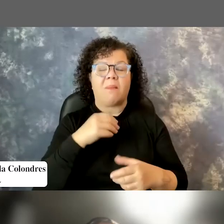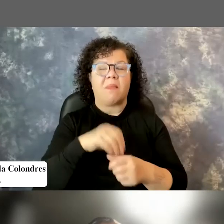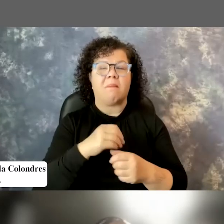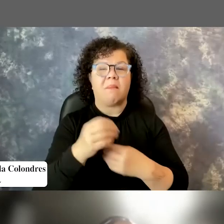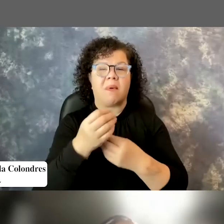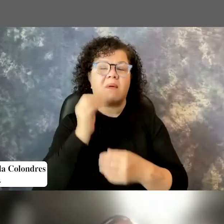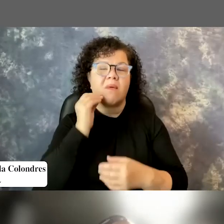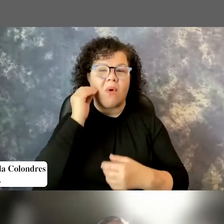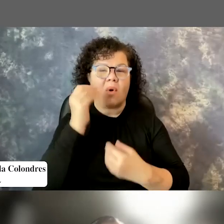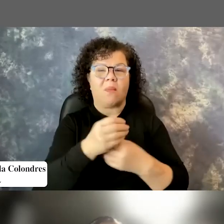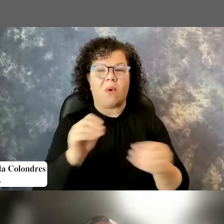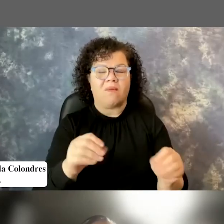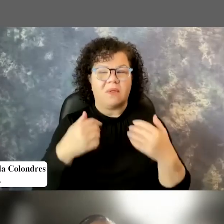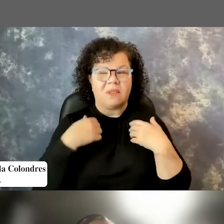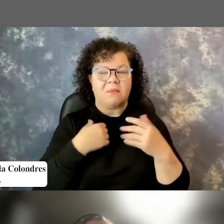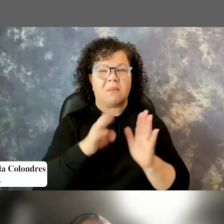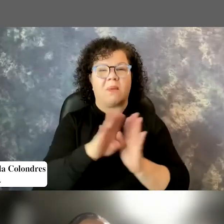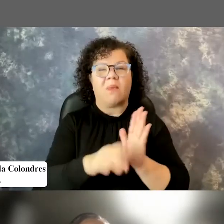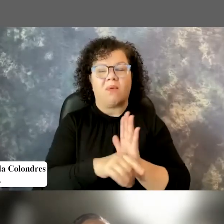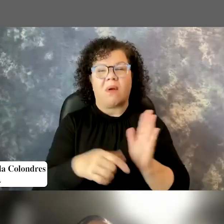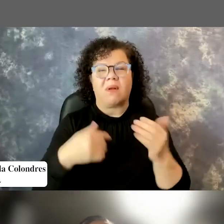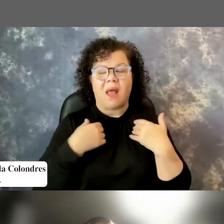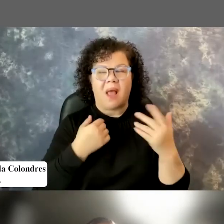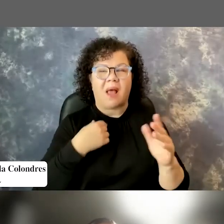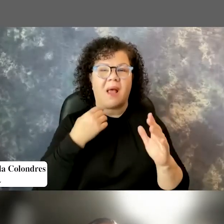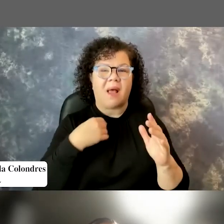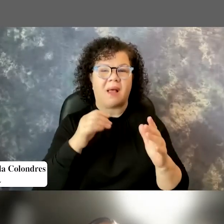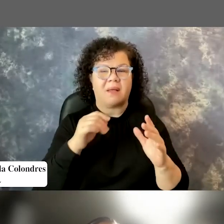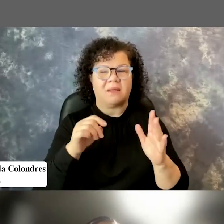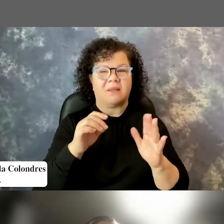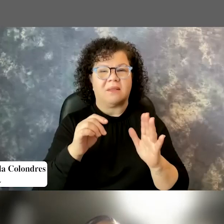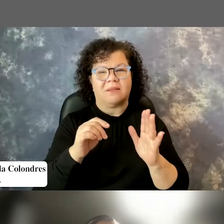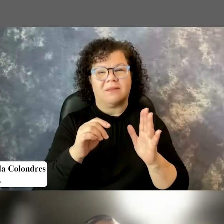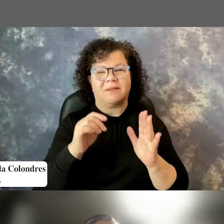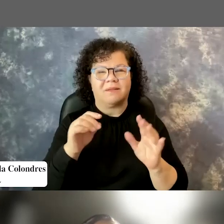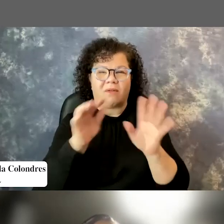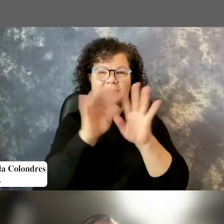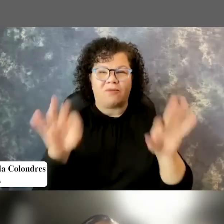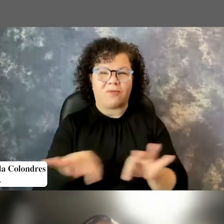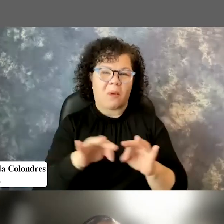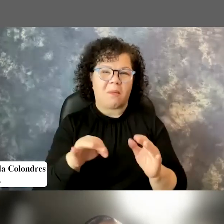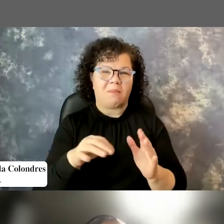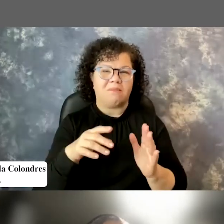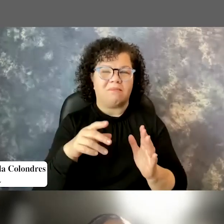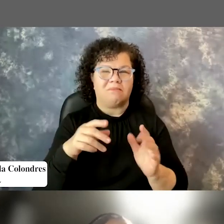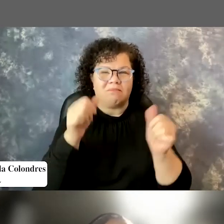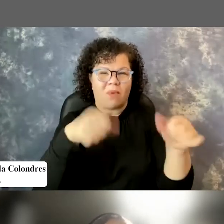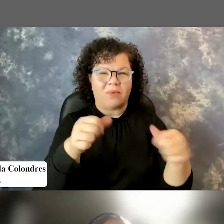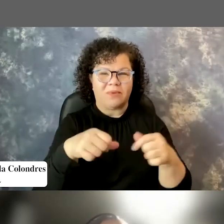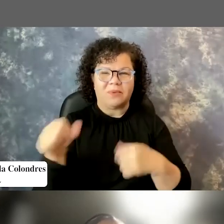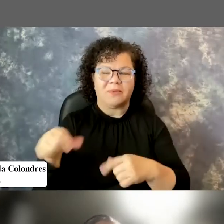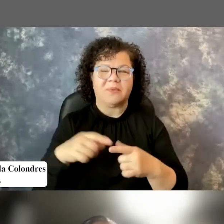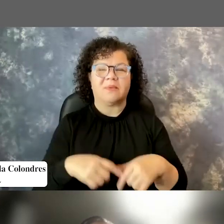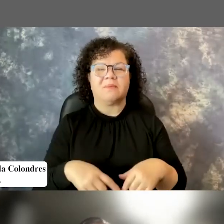and there's some framed posters that I love. And I'm also a consultant